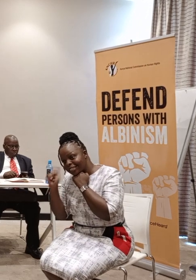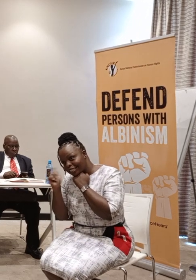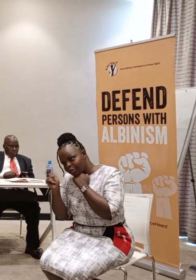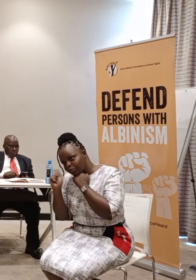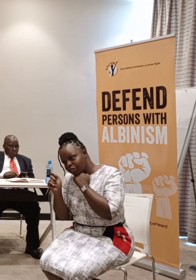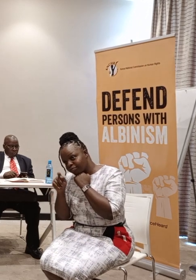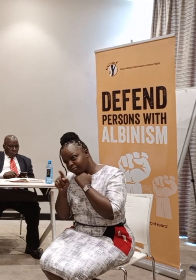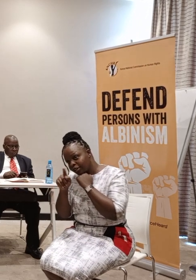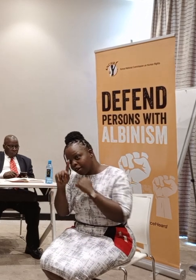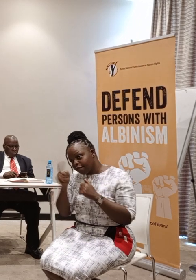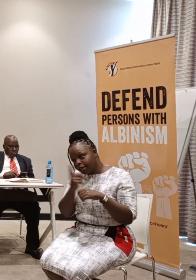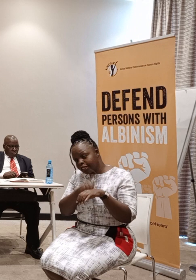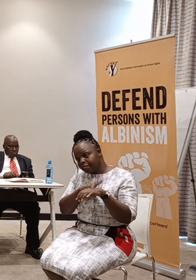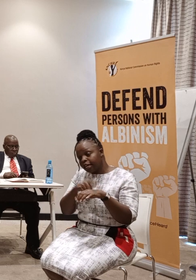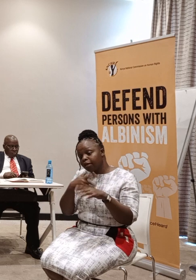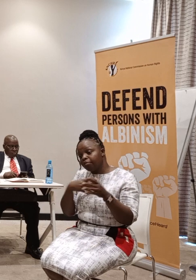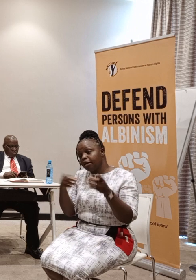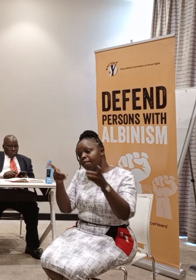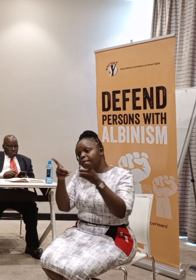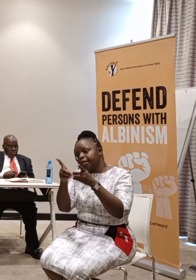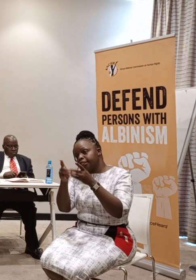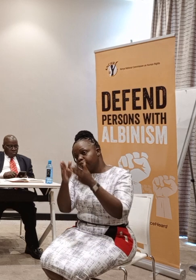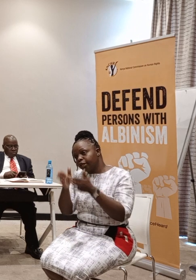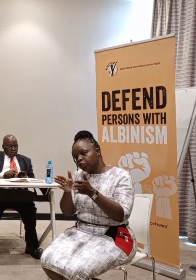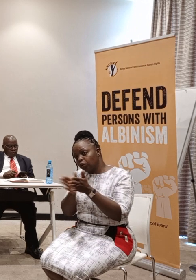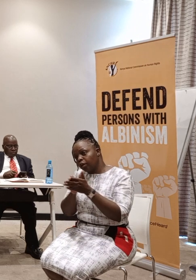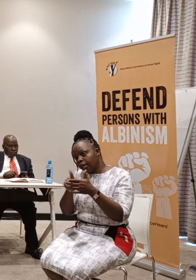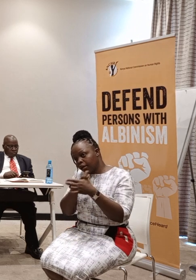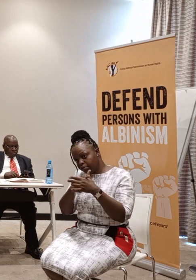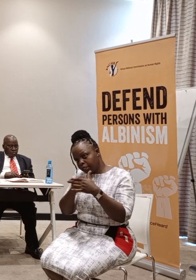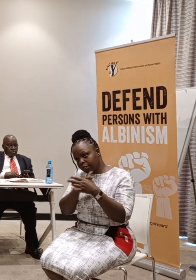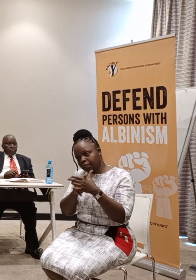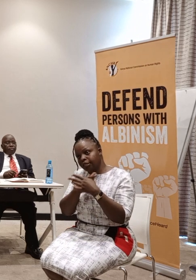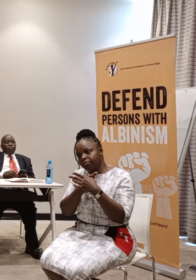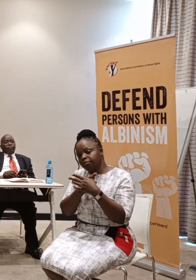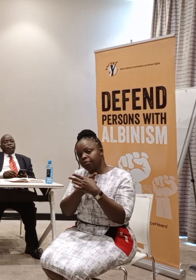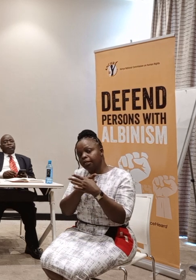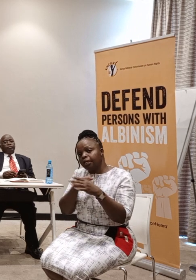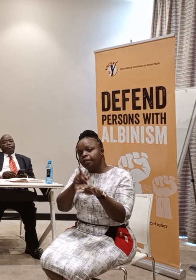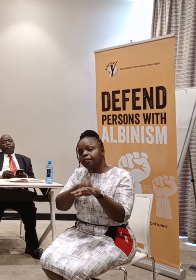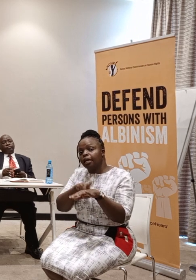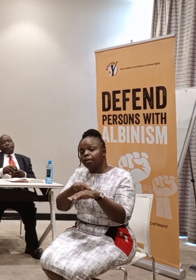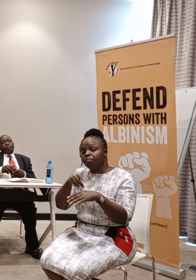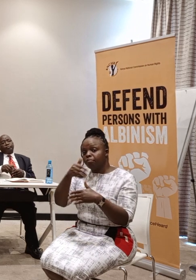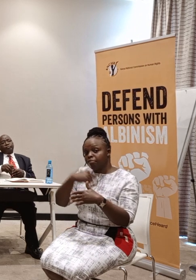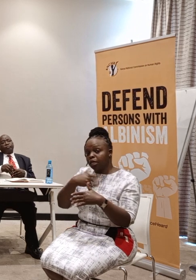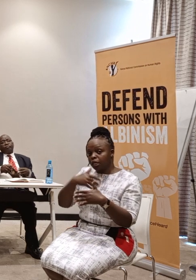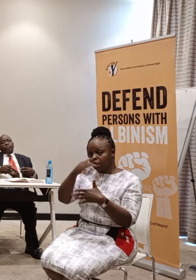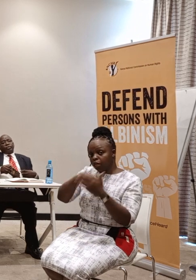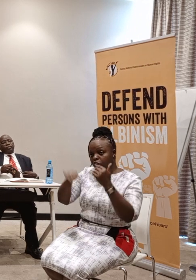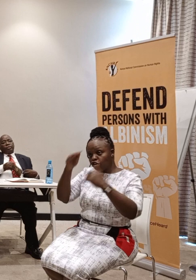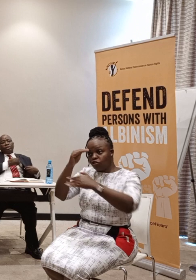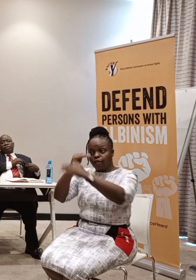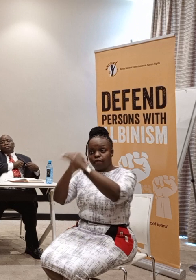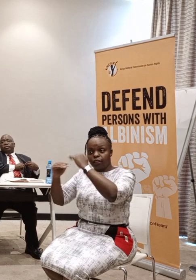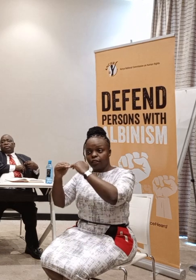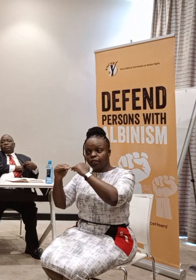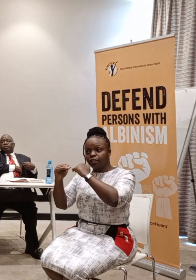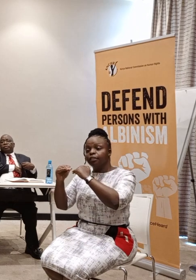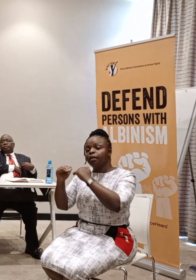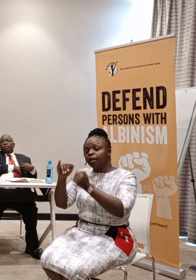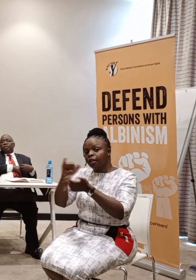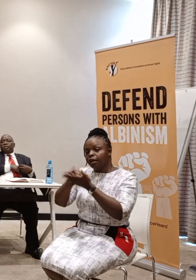contact with persons with albinism was when I was in the university. That was the first